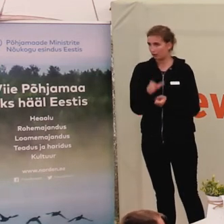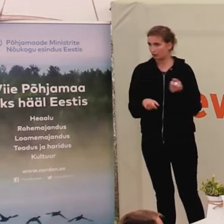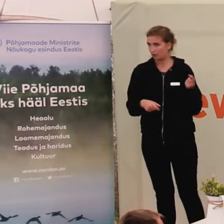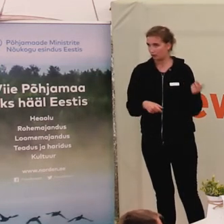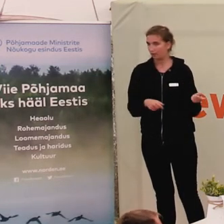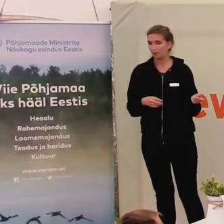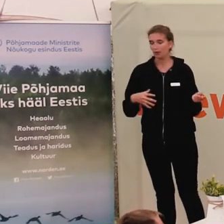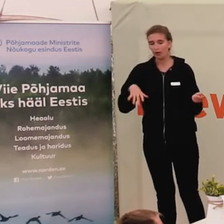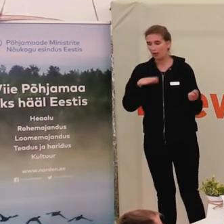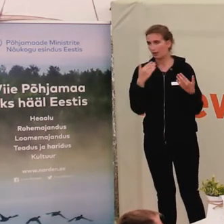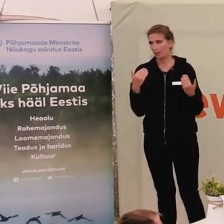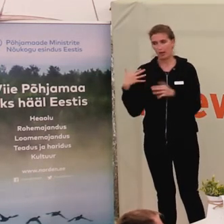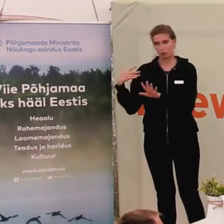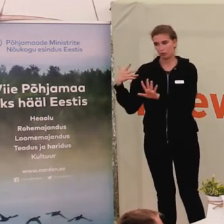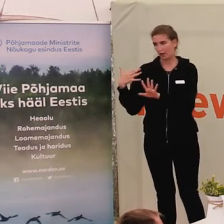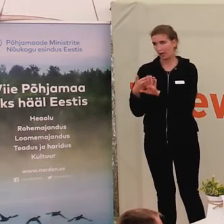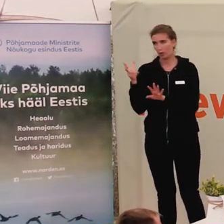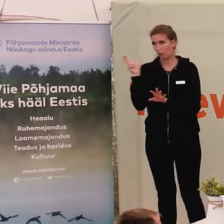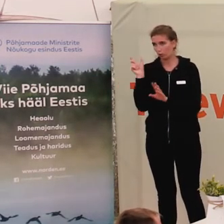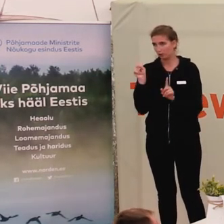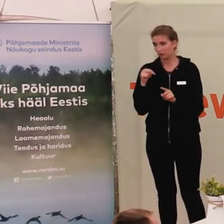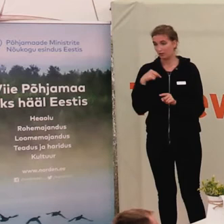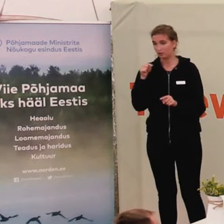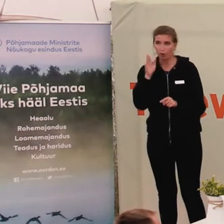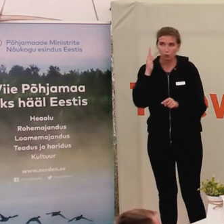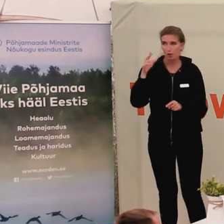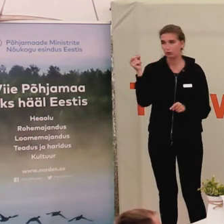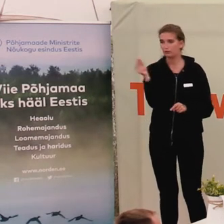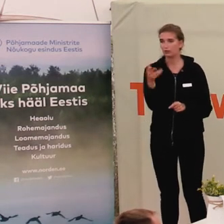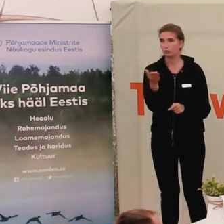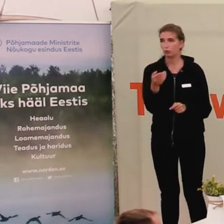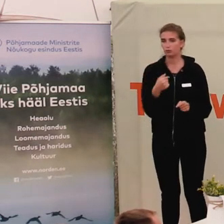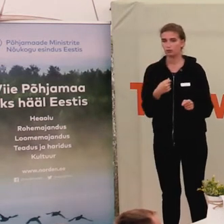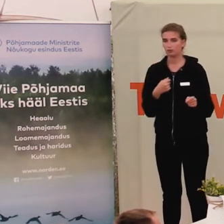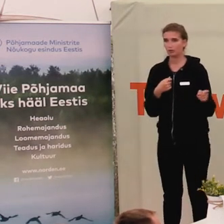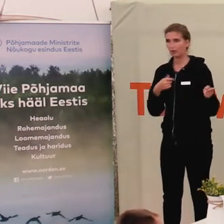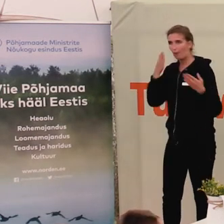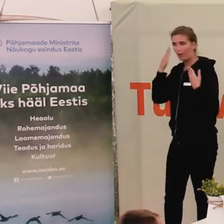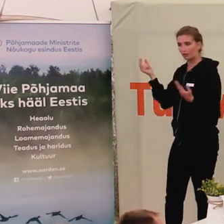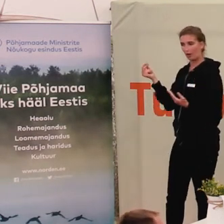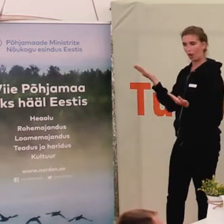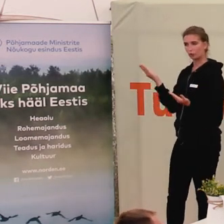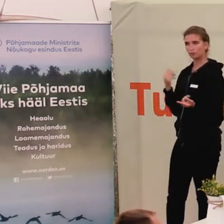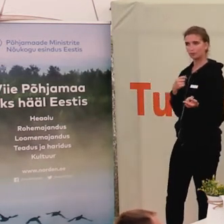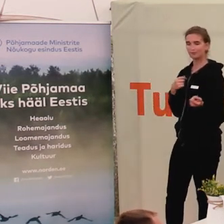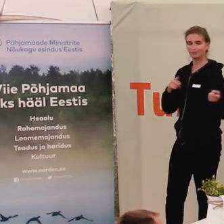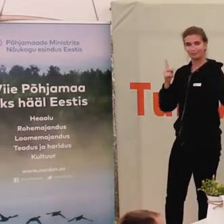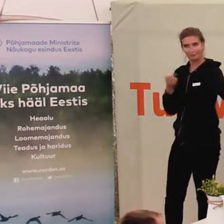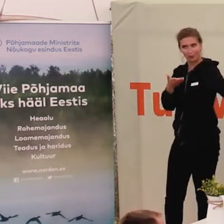this that we have heard today, where would you invest in the future? Still where the money is. There